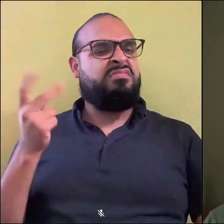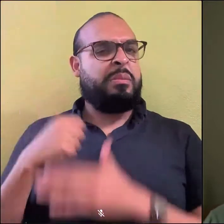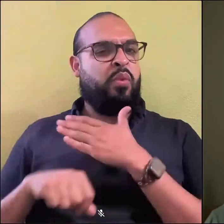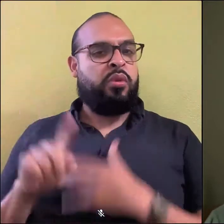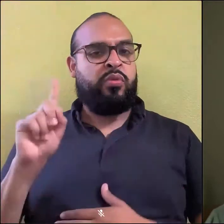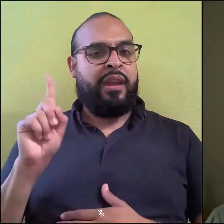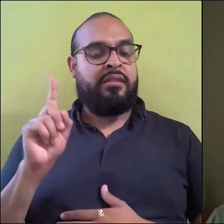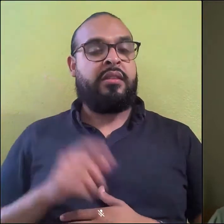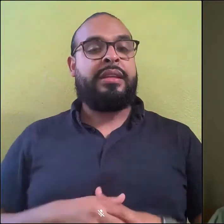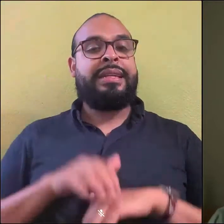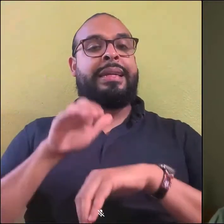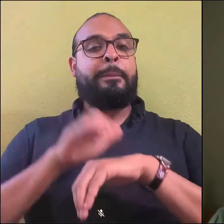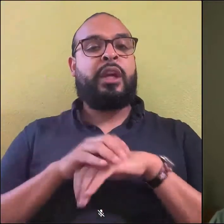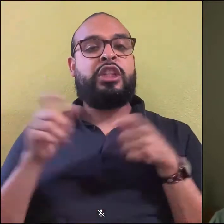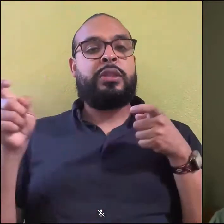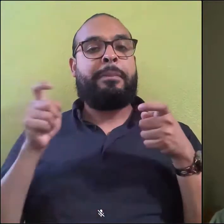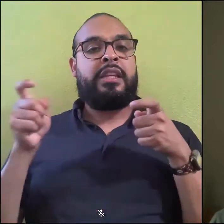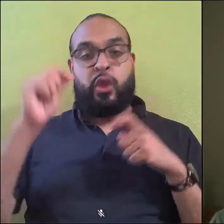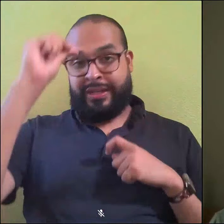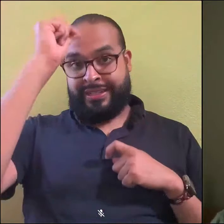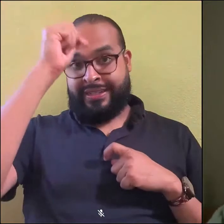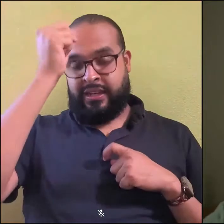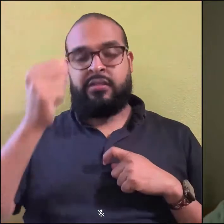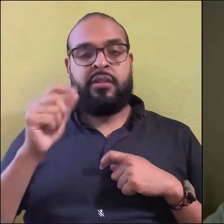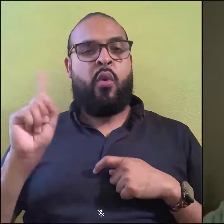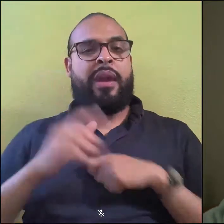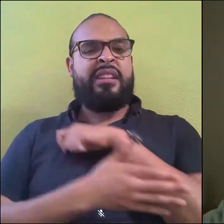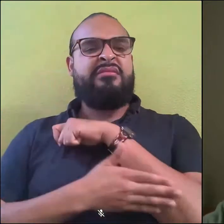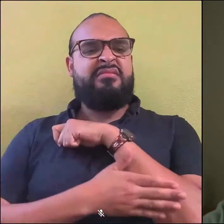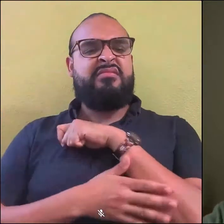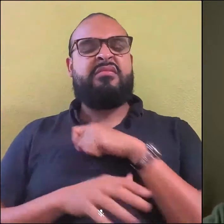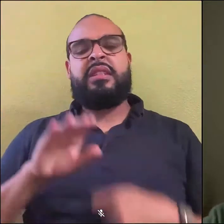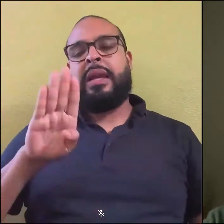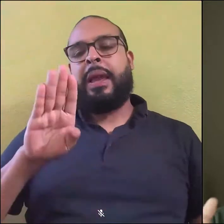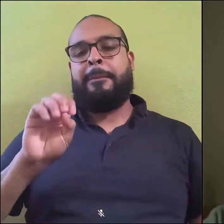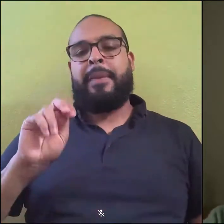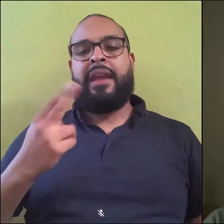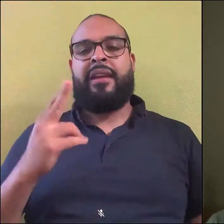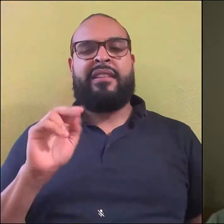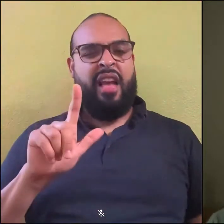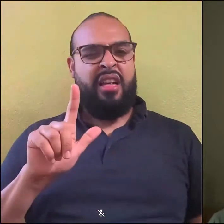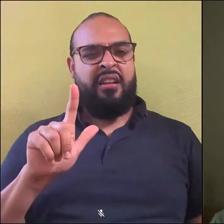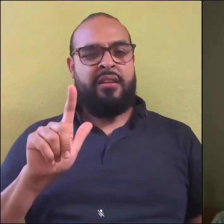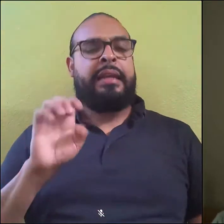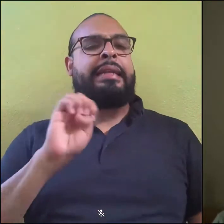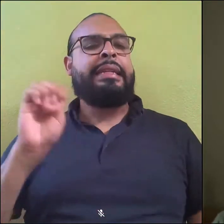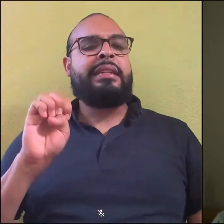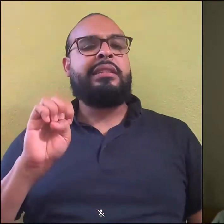India, in the province of Bengal, in the eastern part of India, kind of the easternmost part of